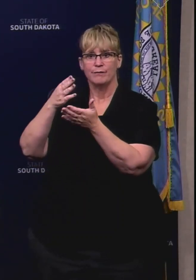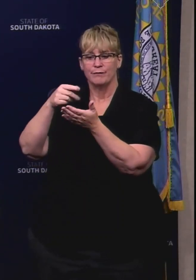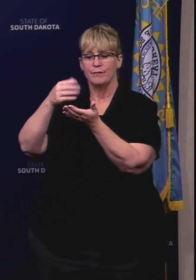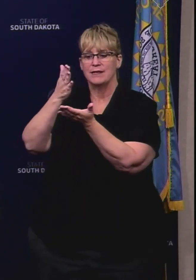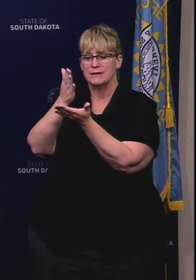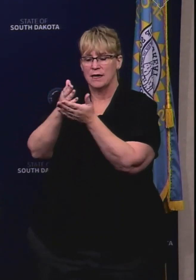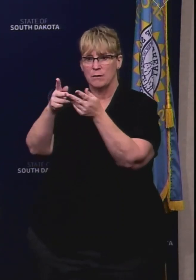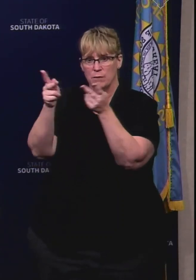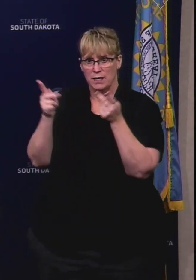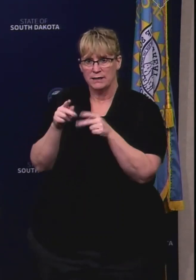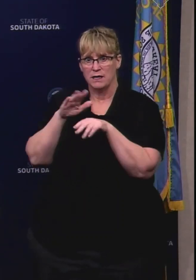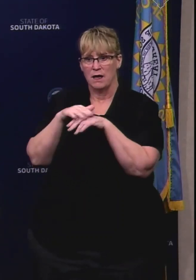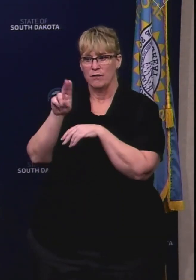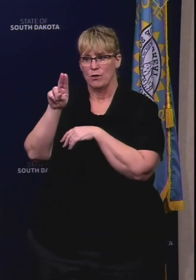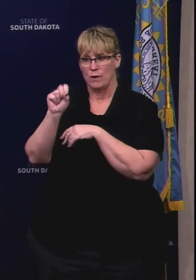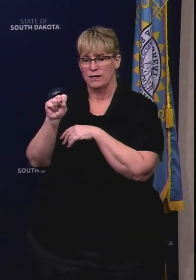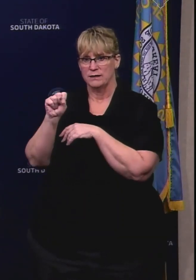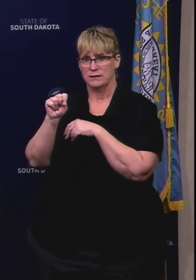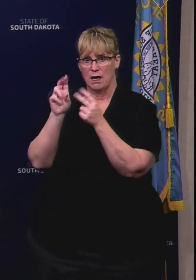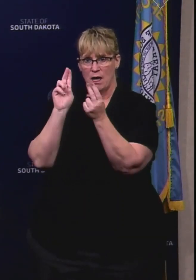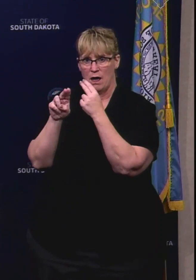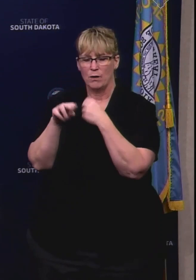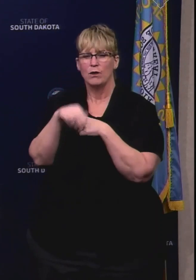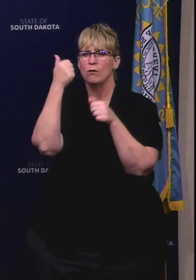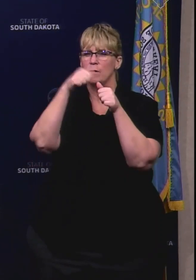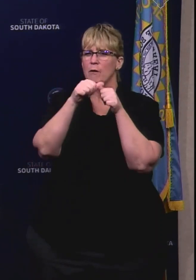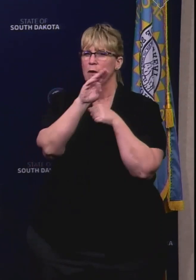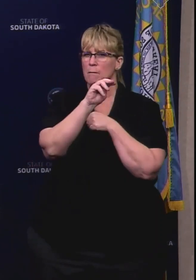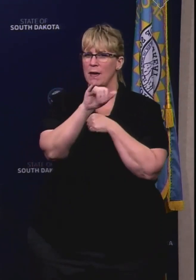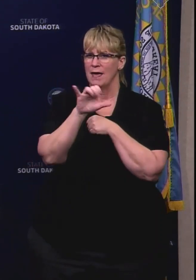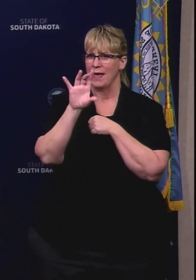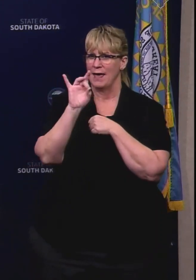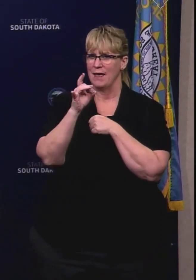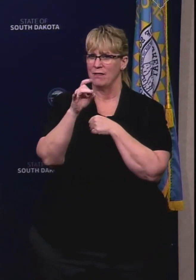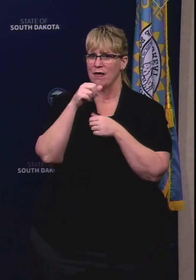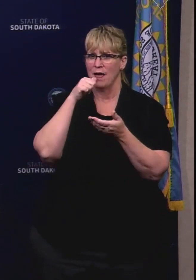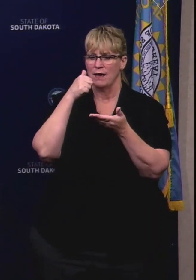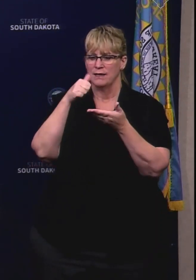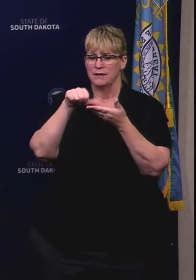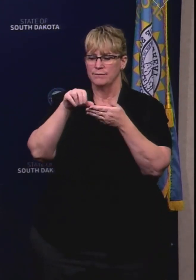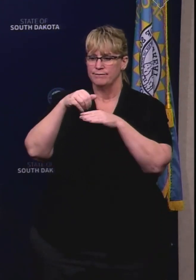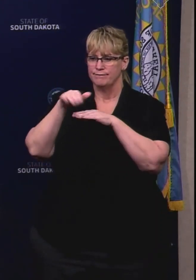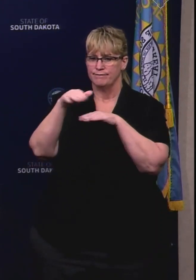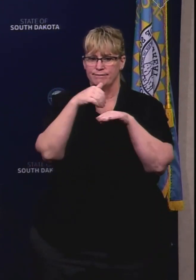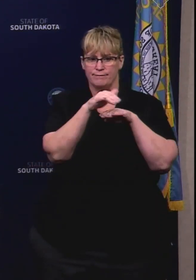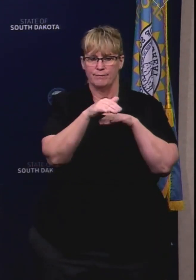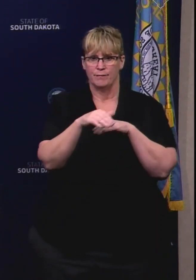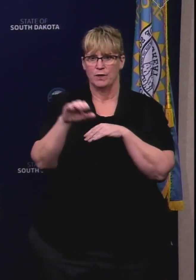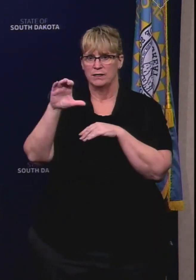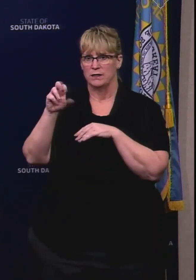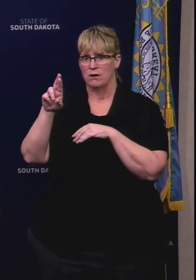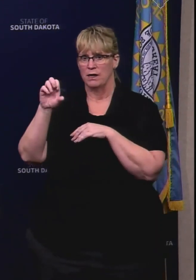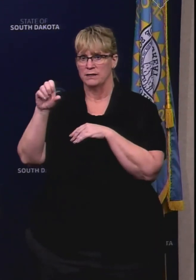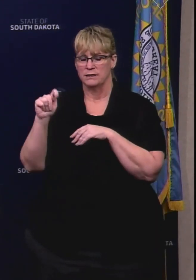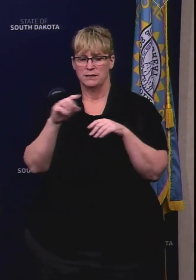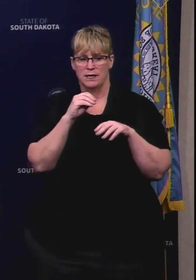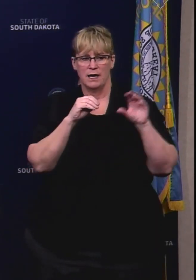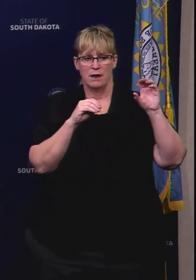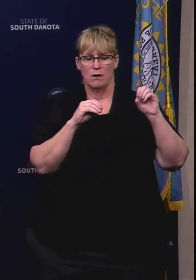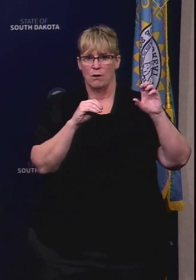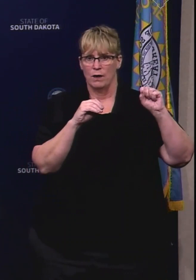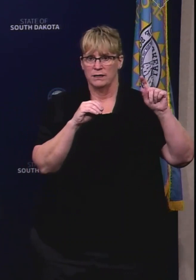highways. So as you all remember, on May 8th, I sent a letter to the tribes, to Cheyenne River and to the Oglala